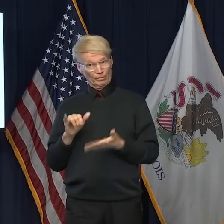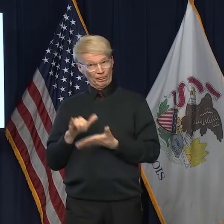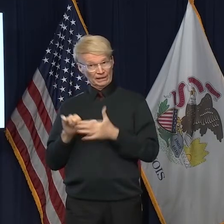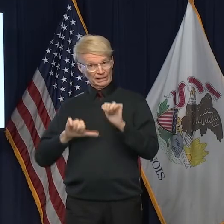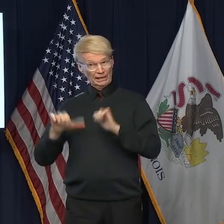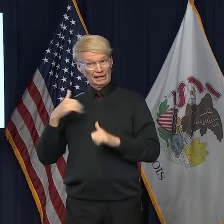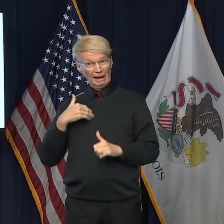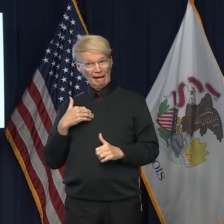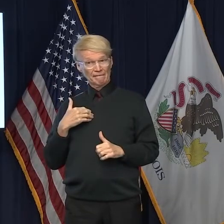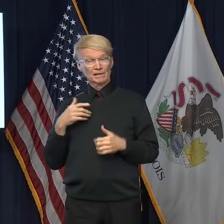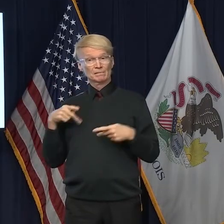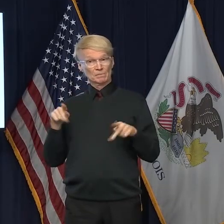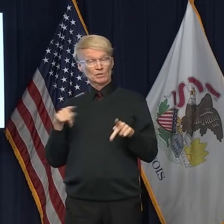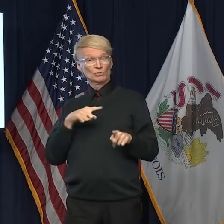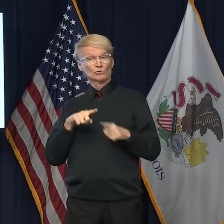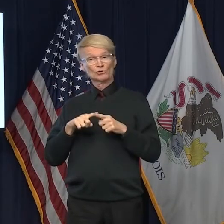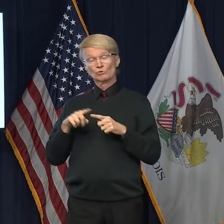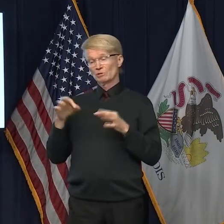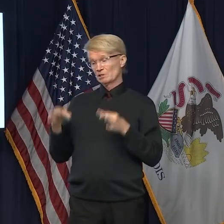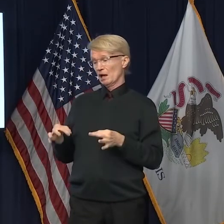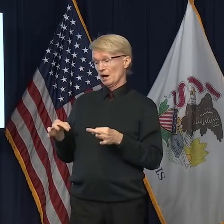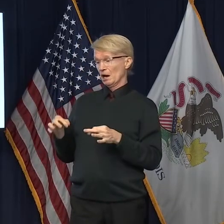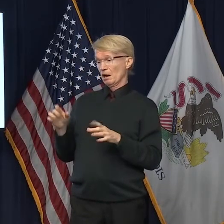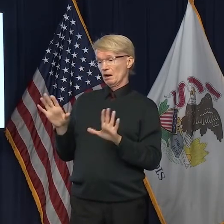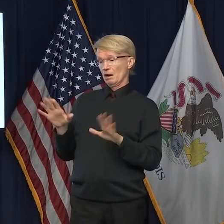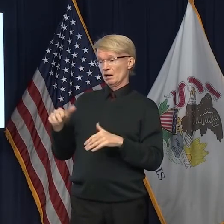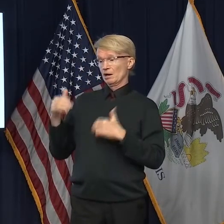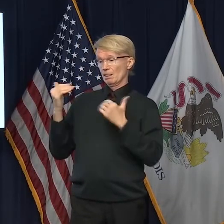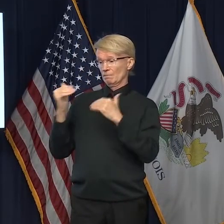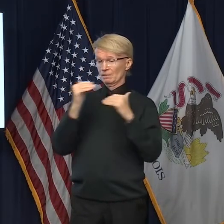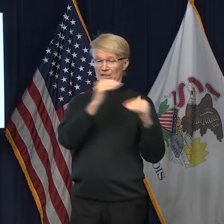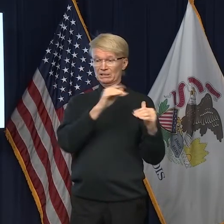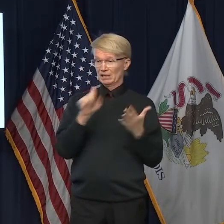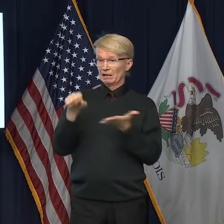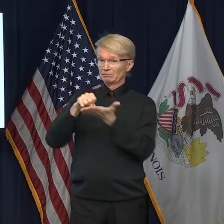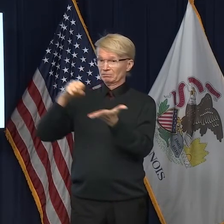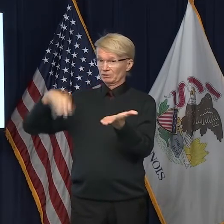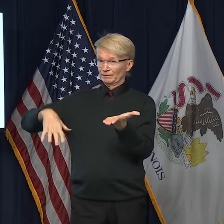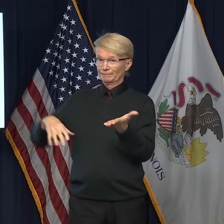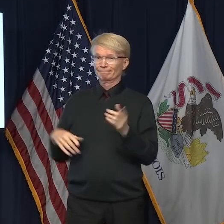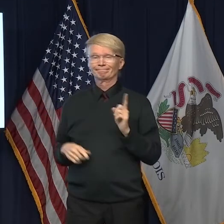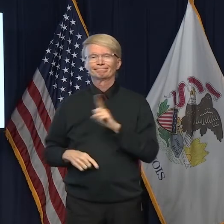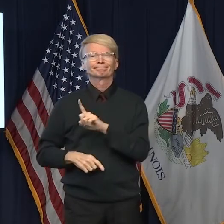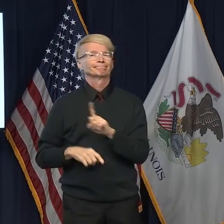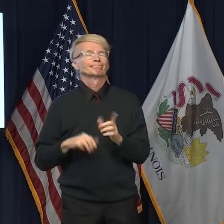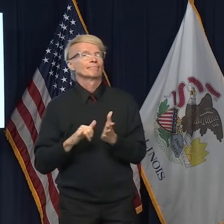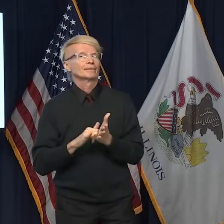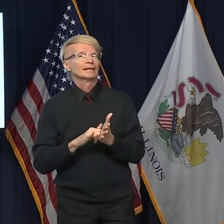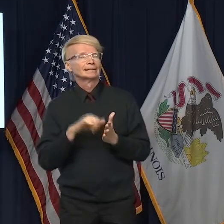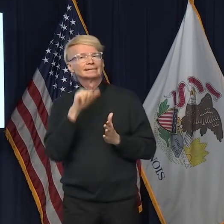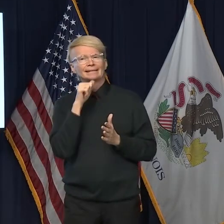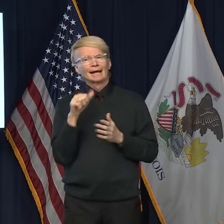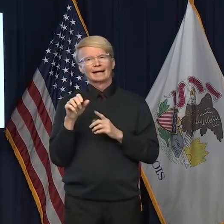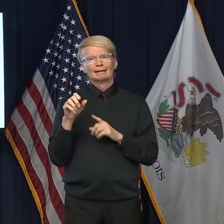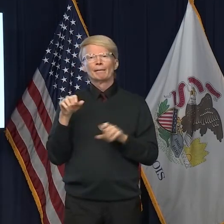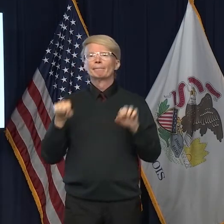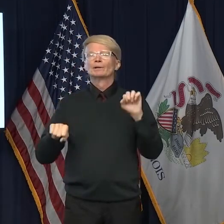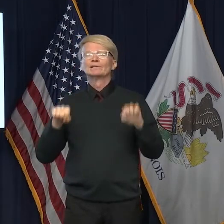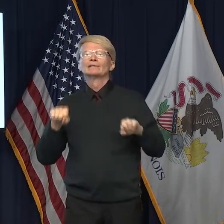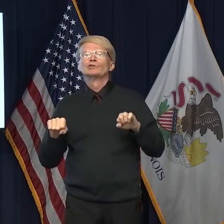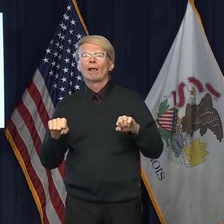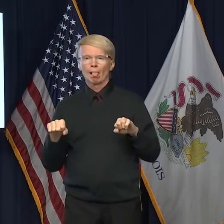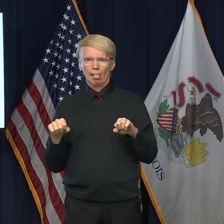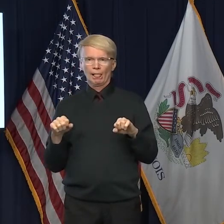restrictions? Well, let me begin by saying those are not potential exposure sites. Those are actual exposure